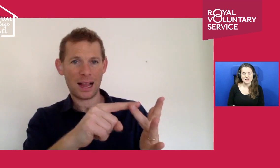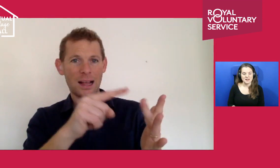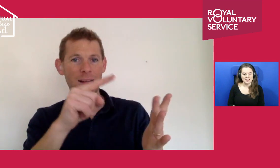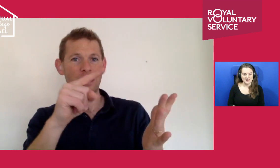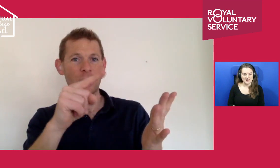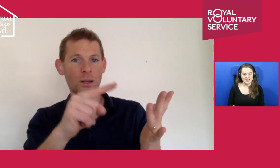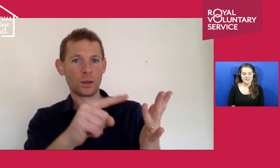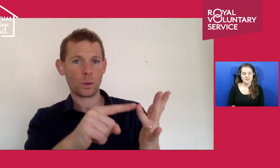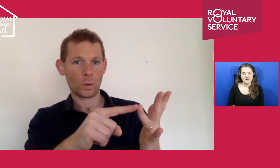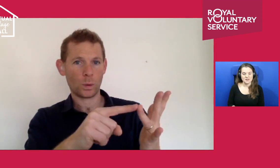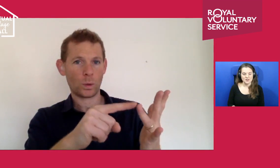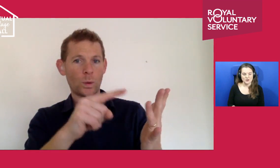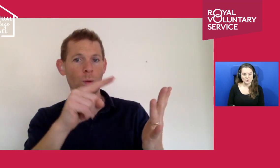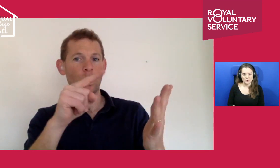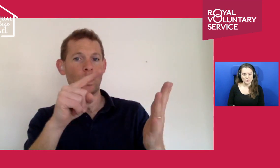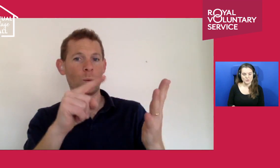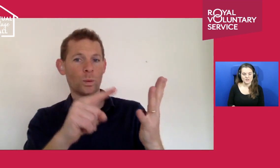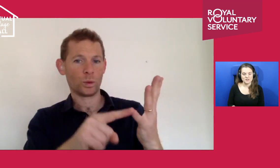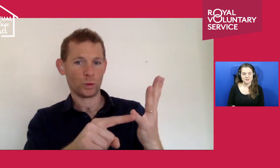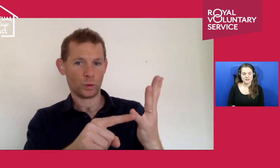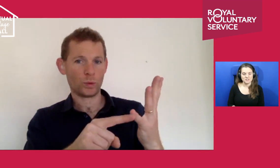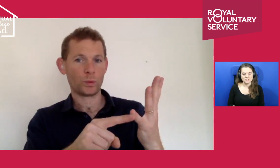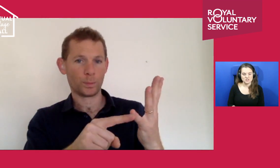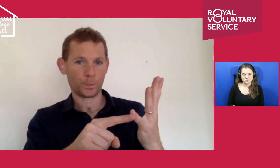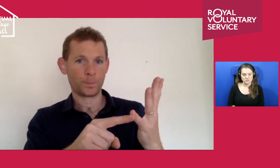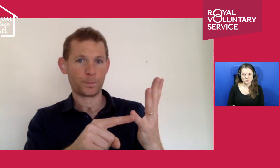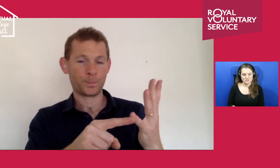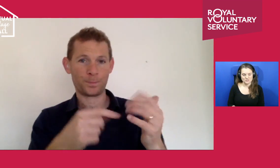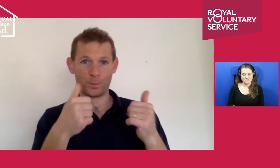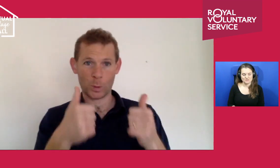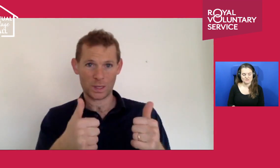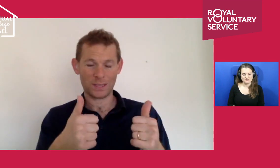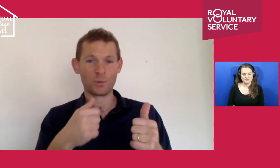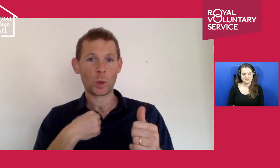E, I, O, and U.